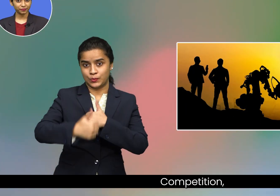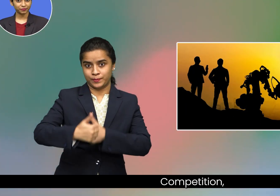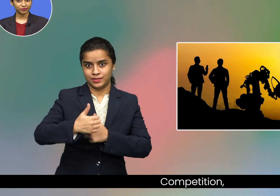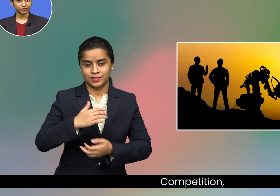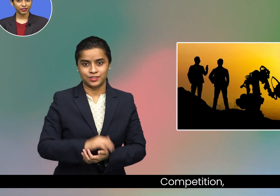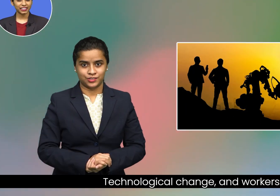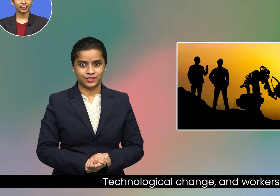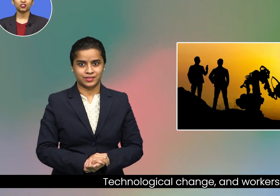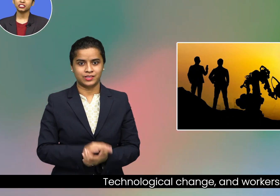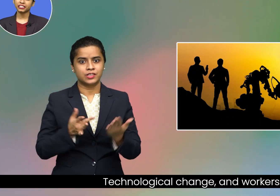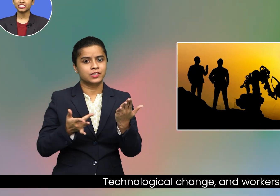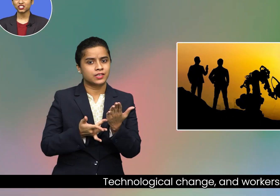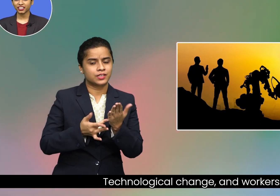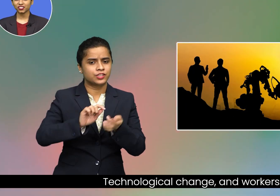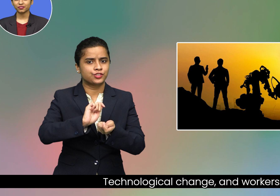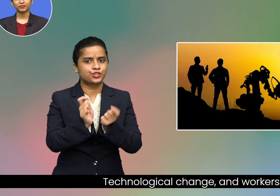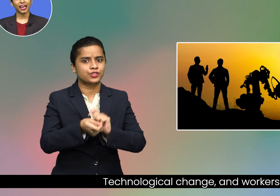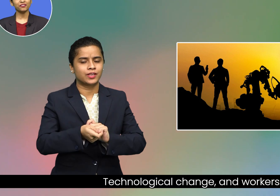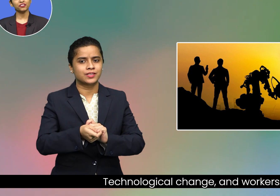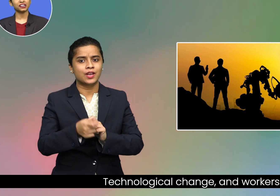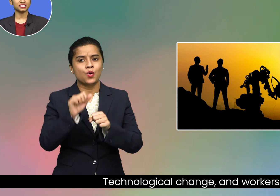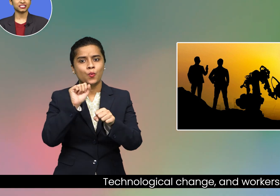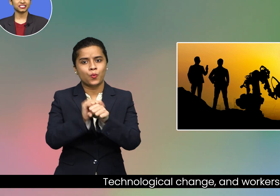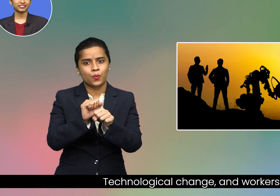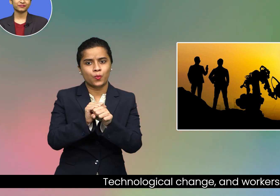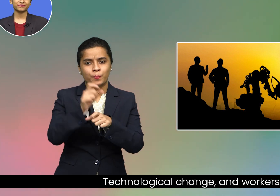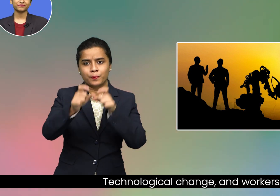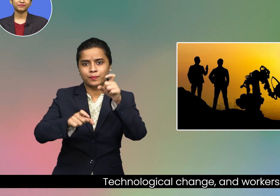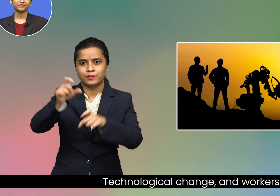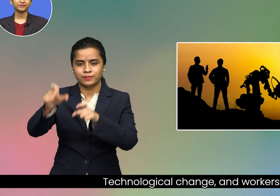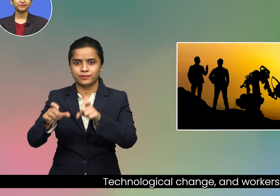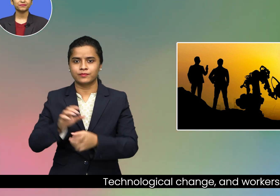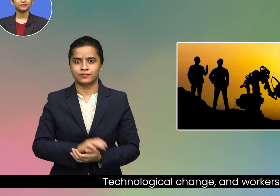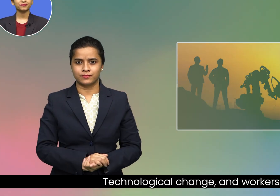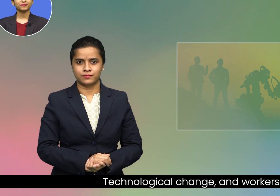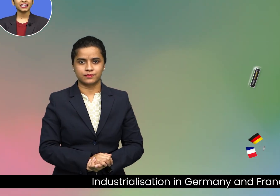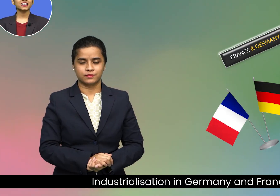Competition, technological change, and workers.